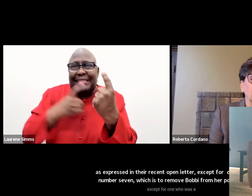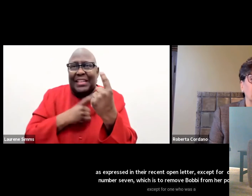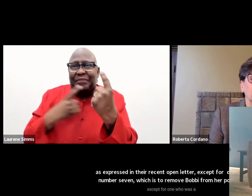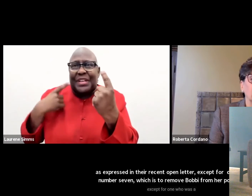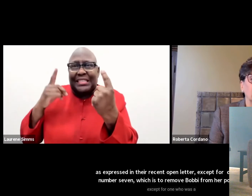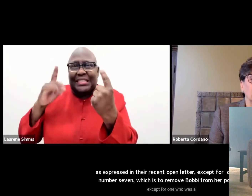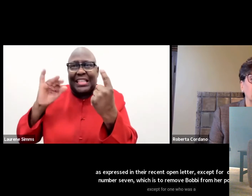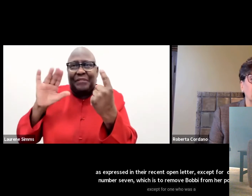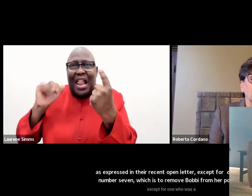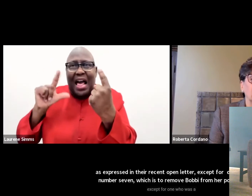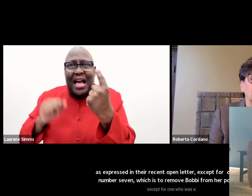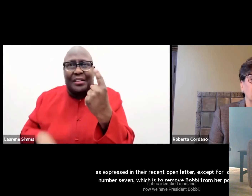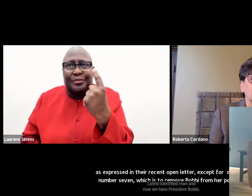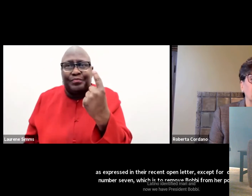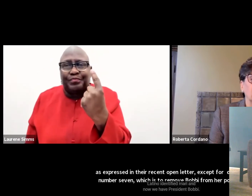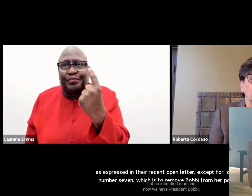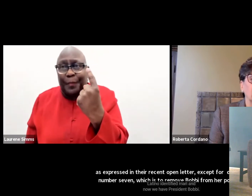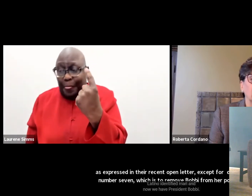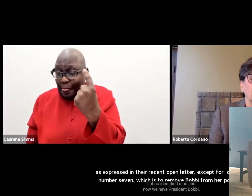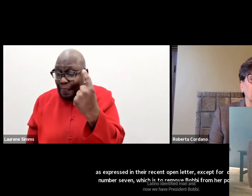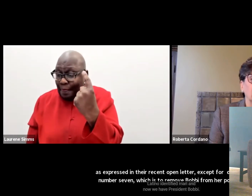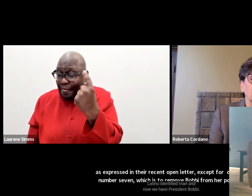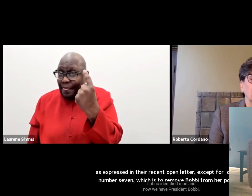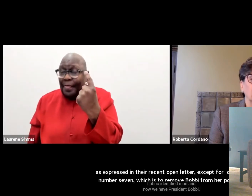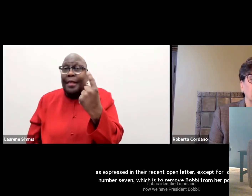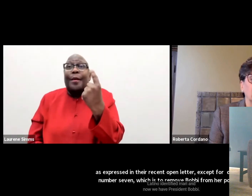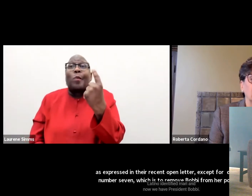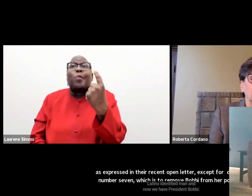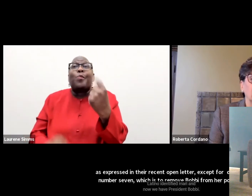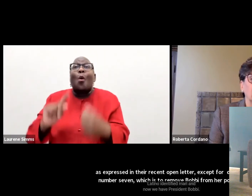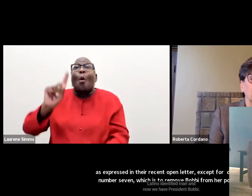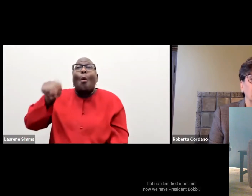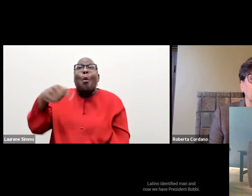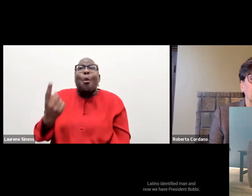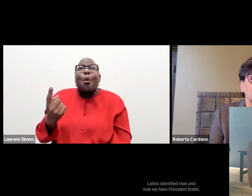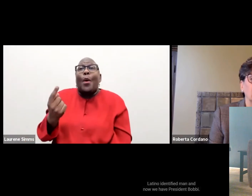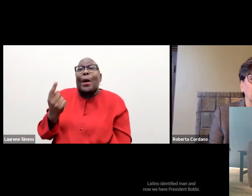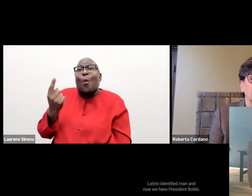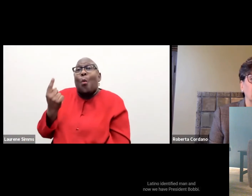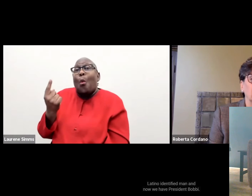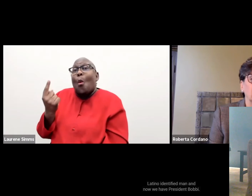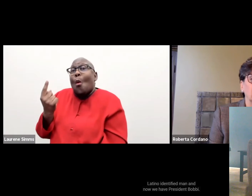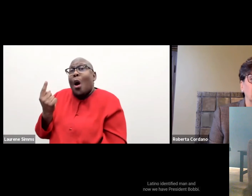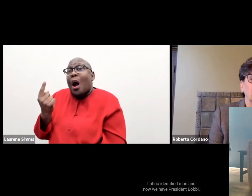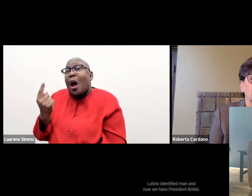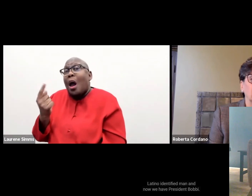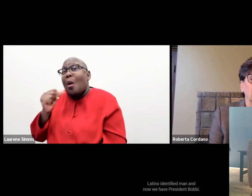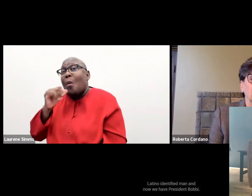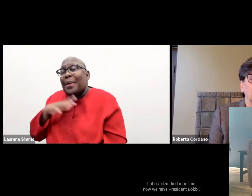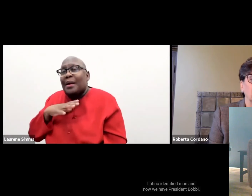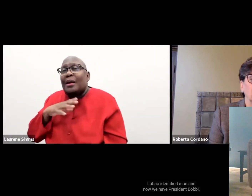except for one, a Spanish Latino identified man, and now we have President Bobby.